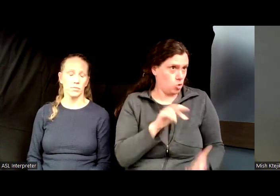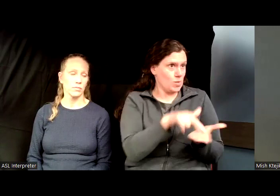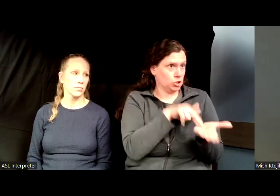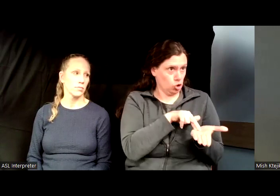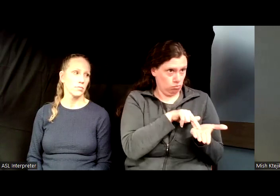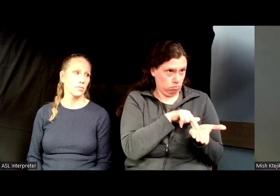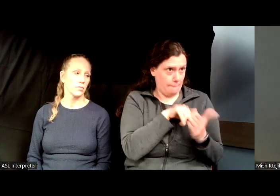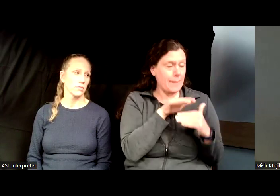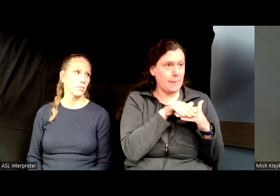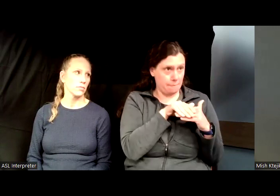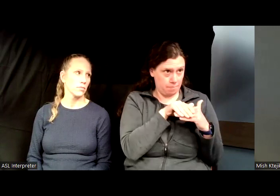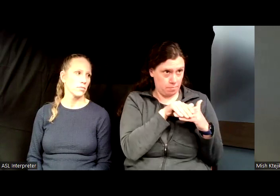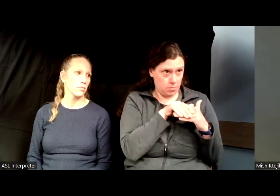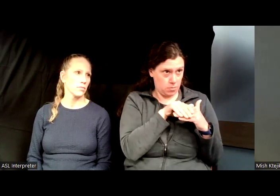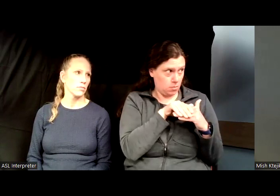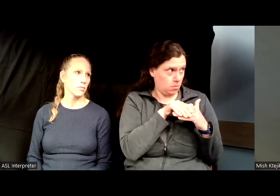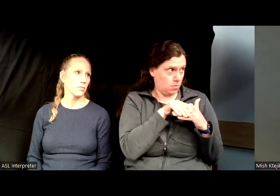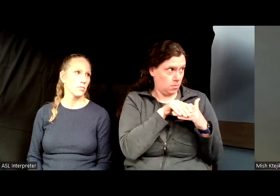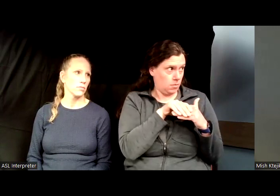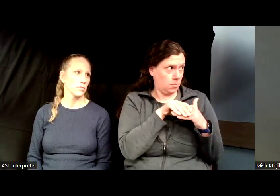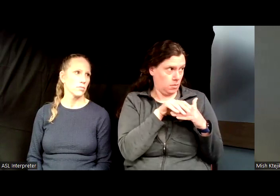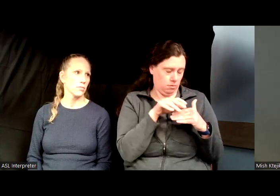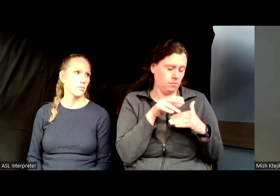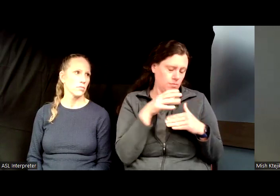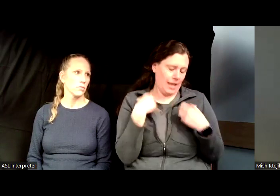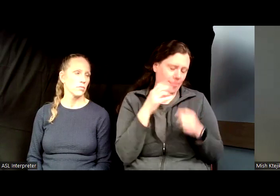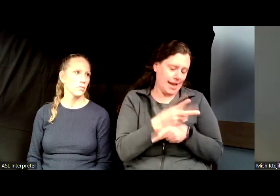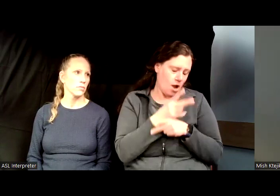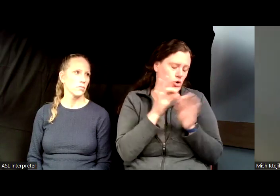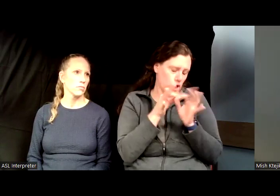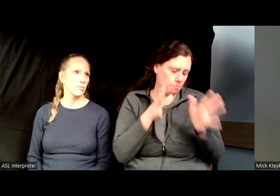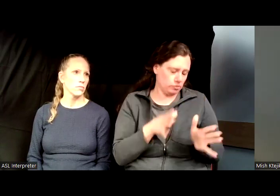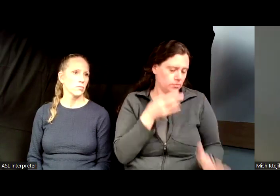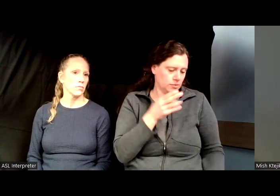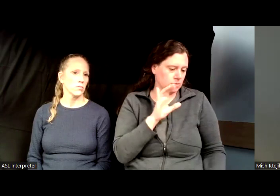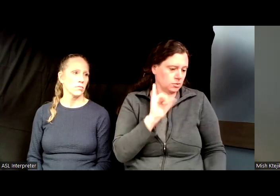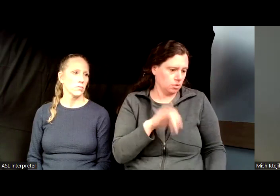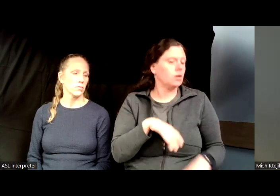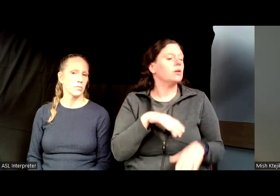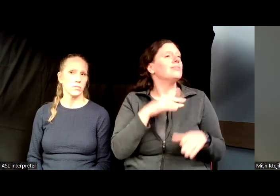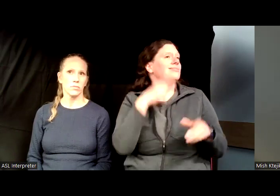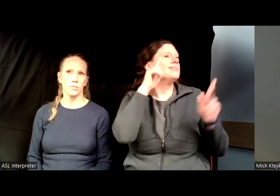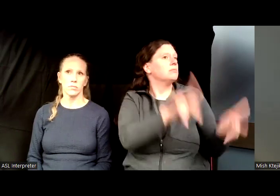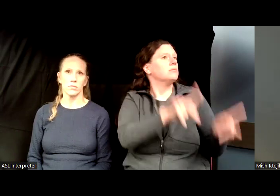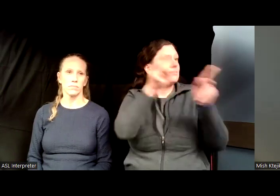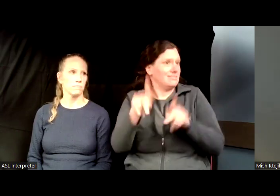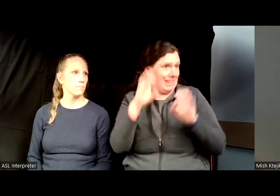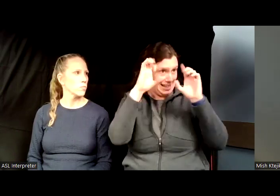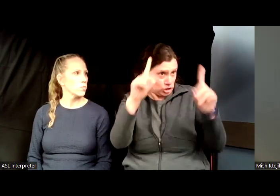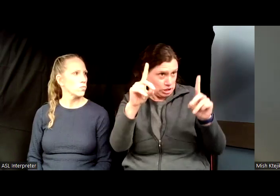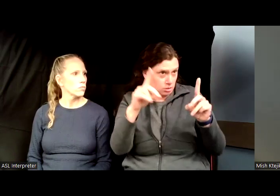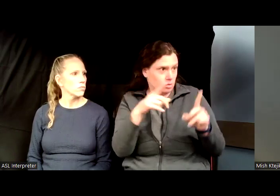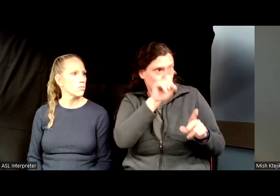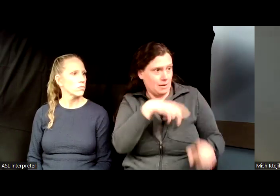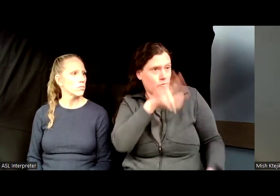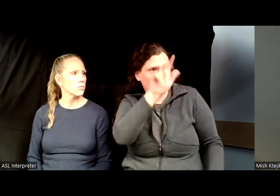have the HCI registry. You have to be registered at least, the healthcare interpreter HCI.